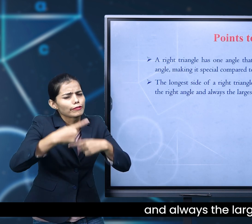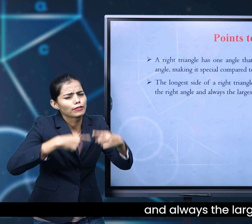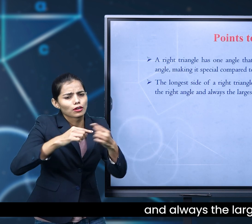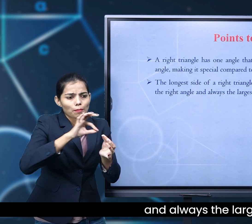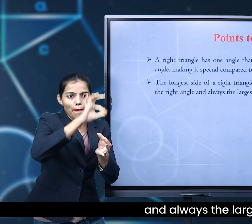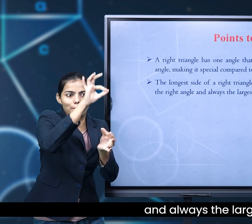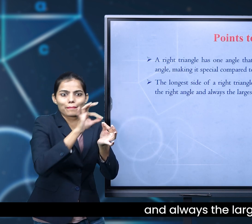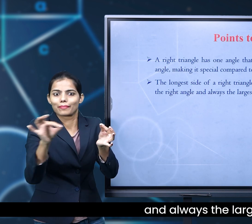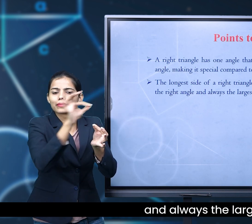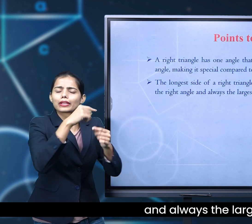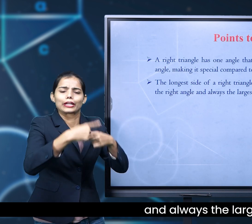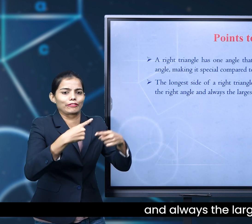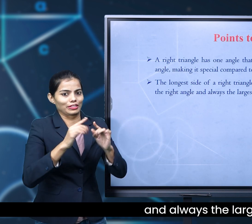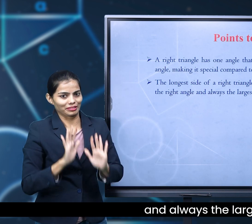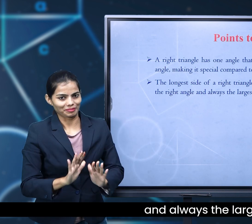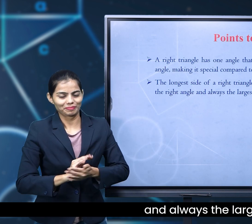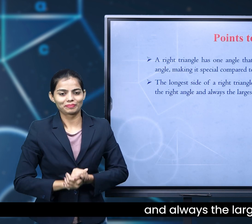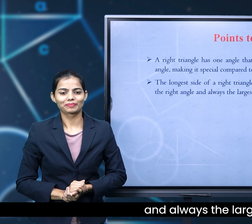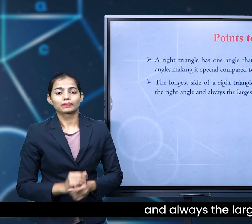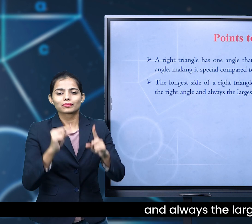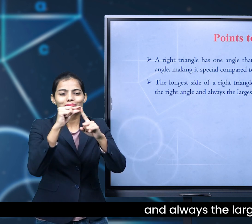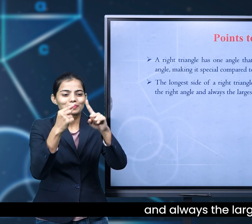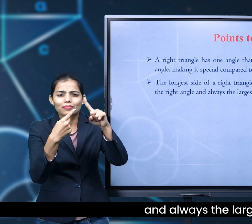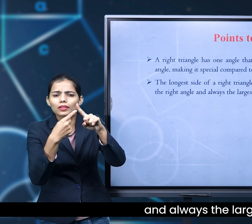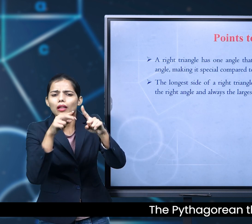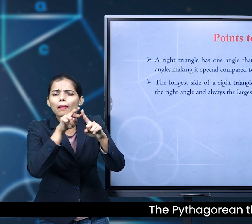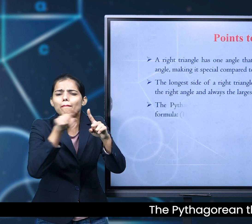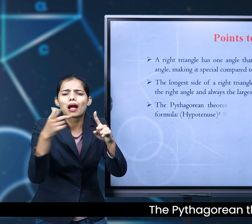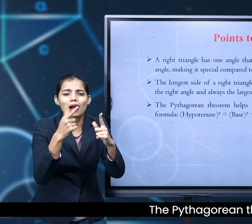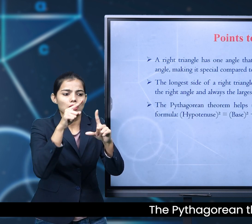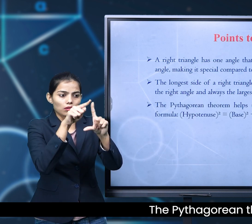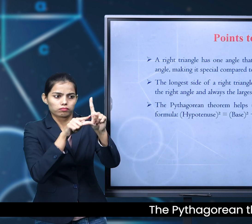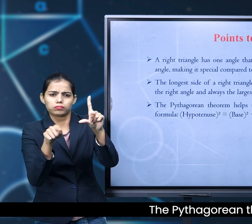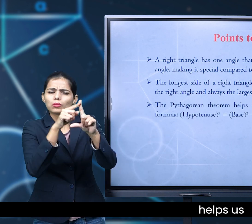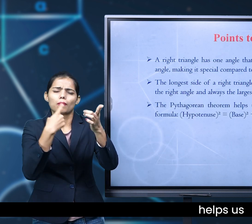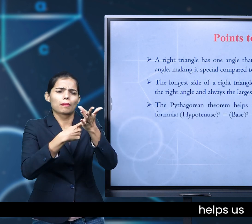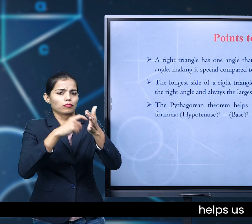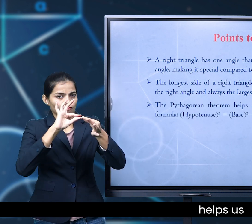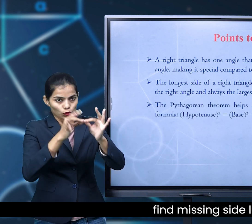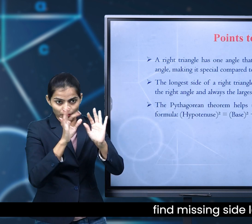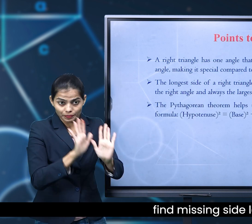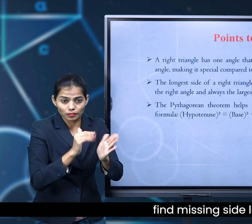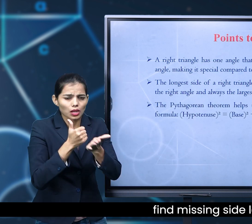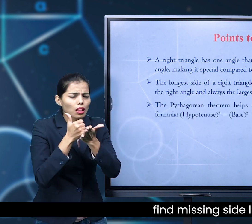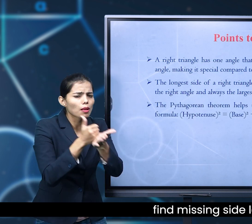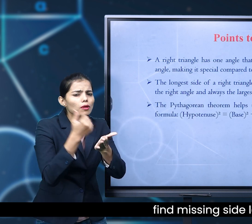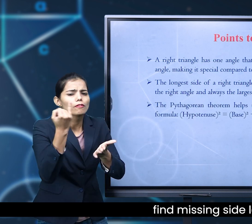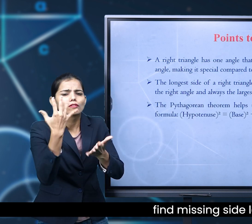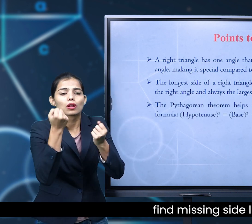always the largest side. The Pythagorean theorem helps us find missing side lengths